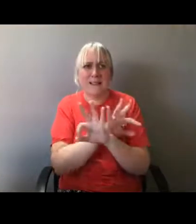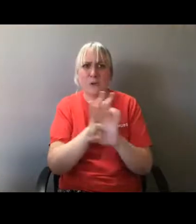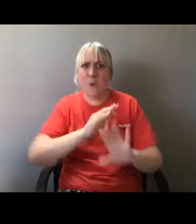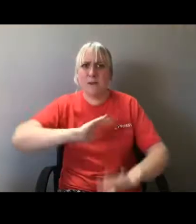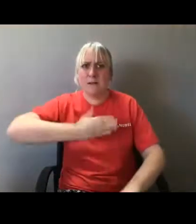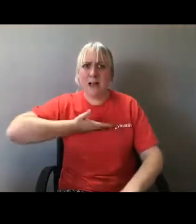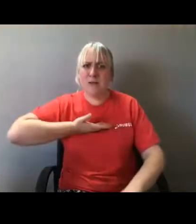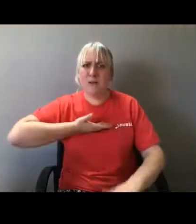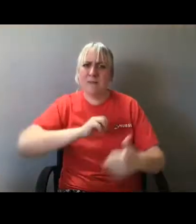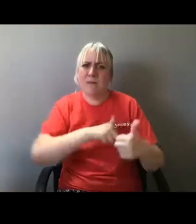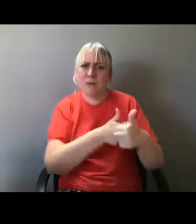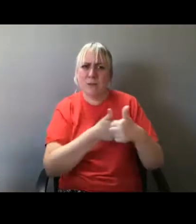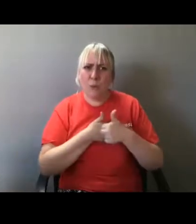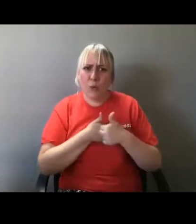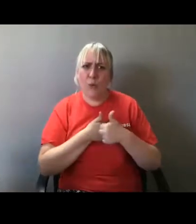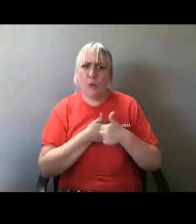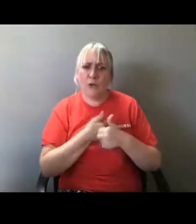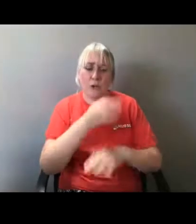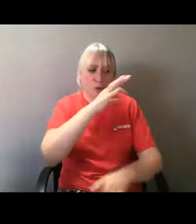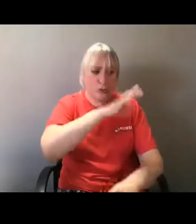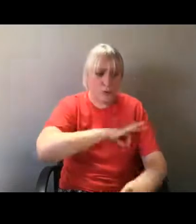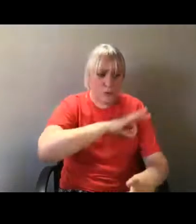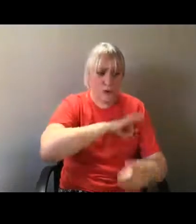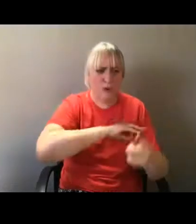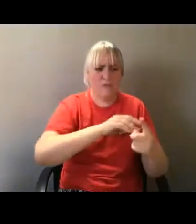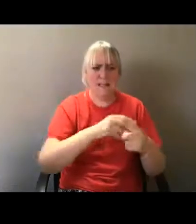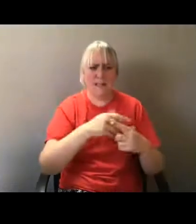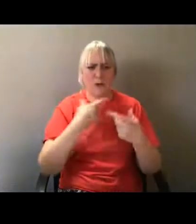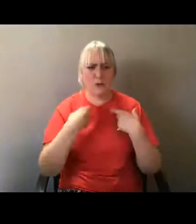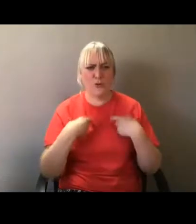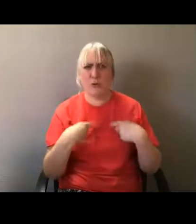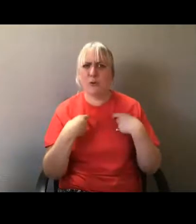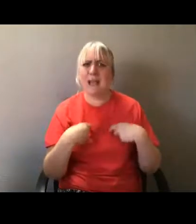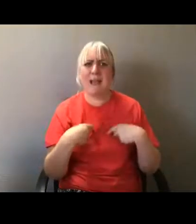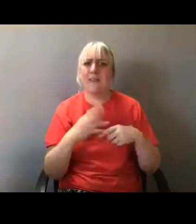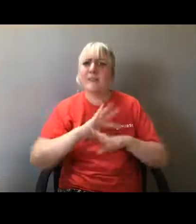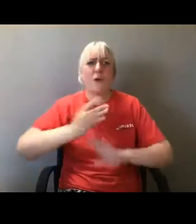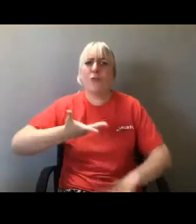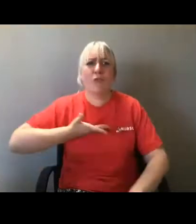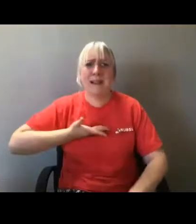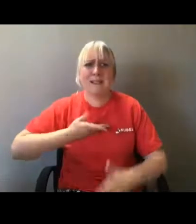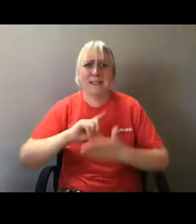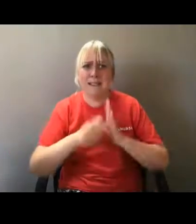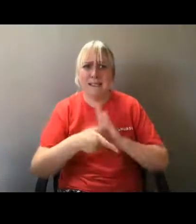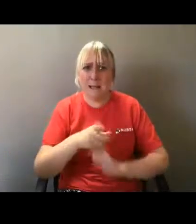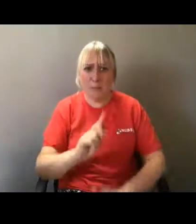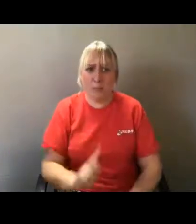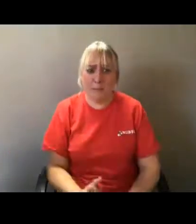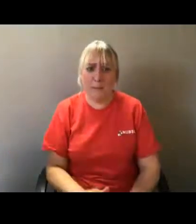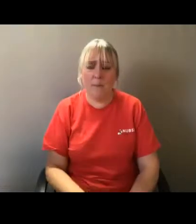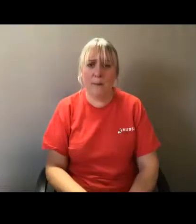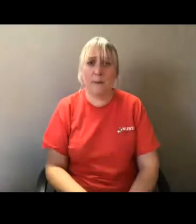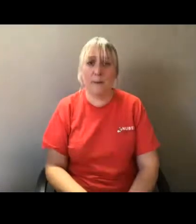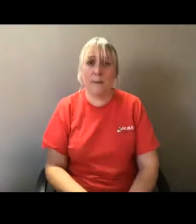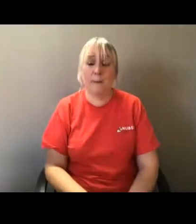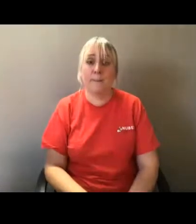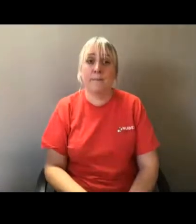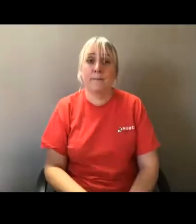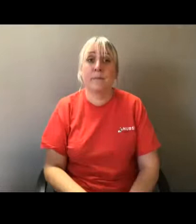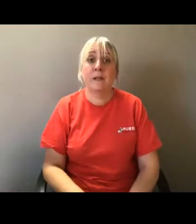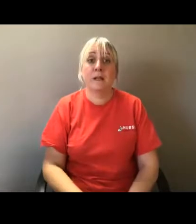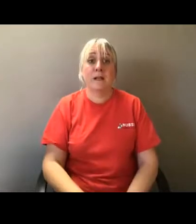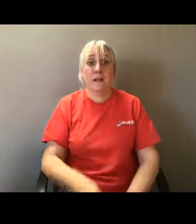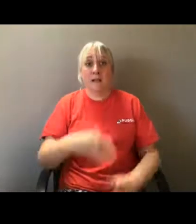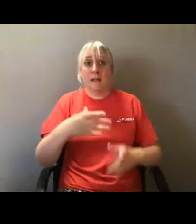social security or social care, and you have no rights as a disabled person. The gaslighting and the trauma that go with the process of trying to get a